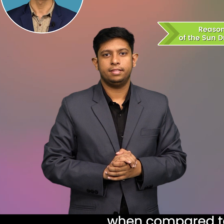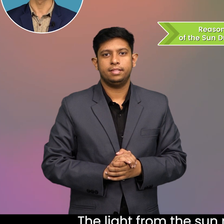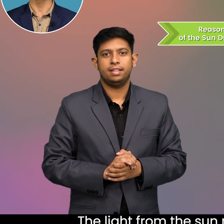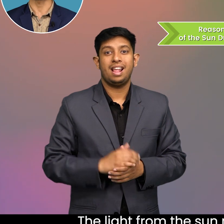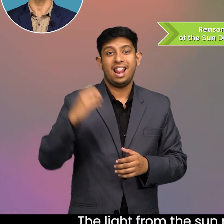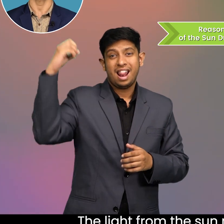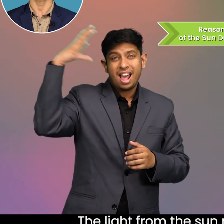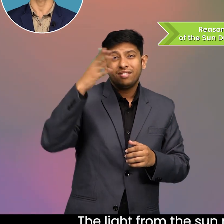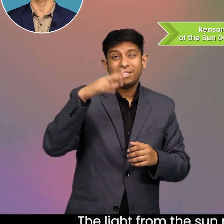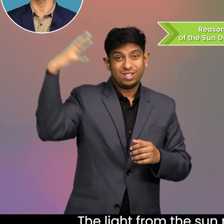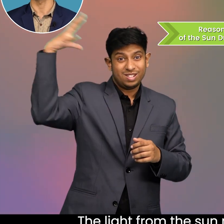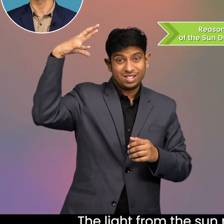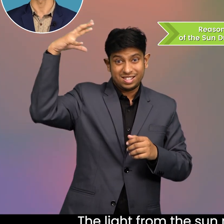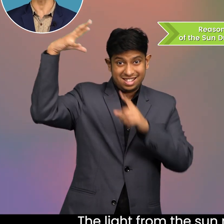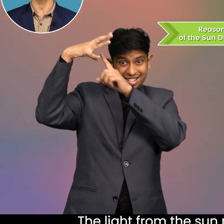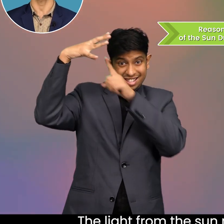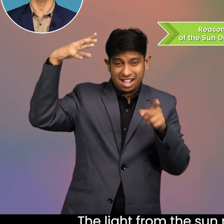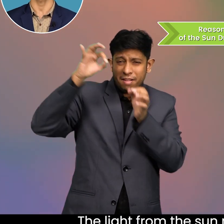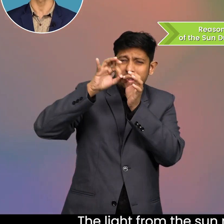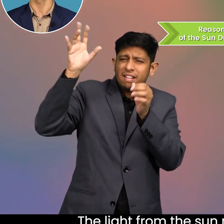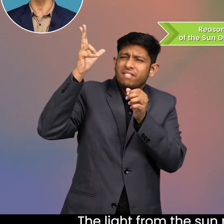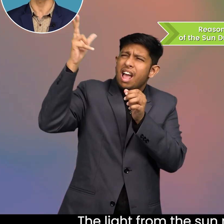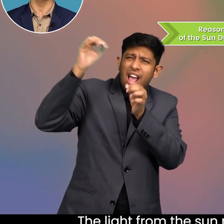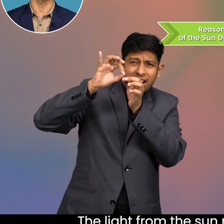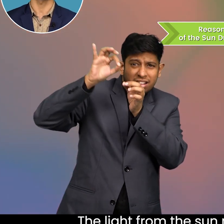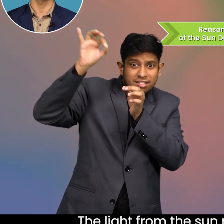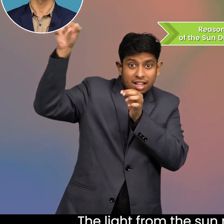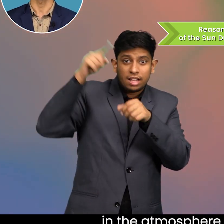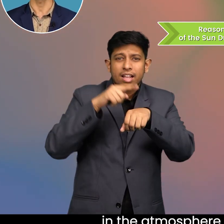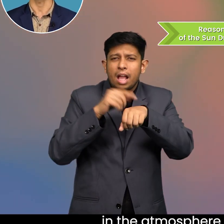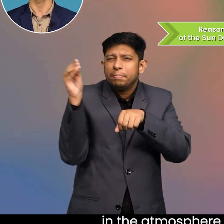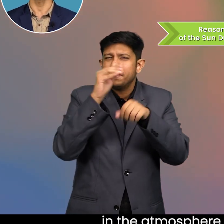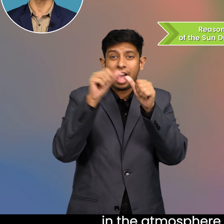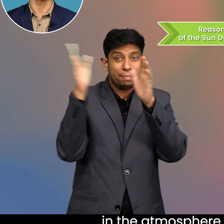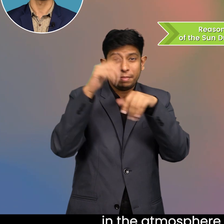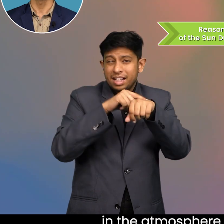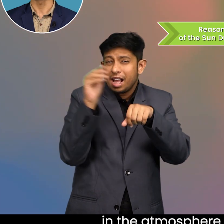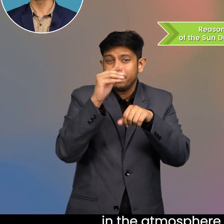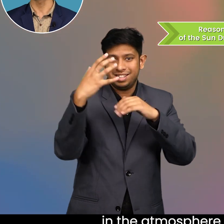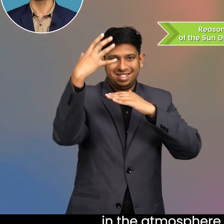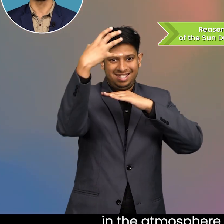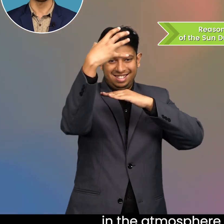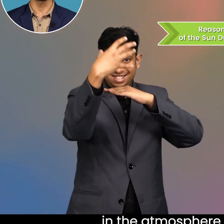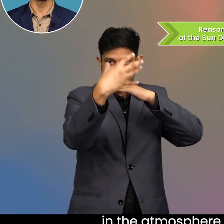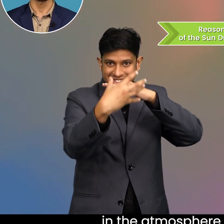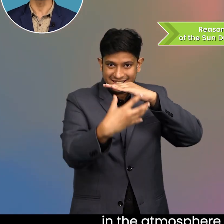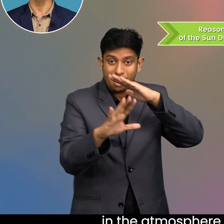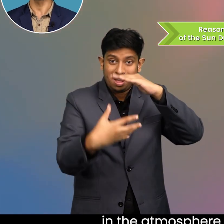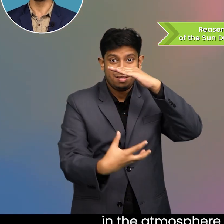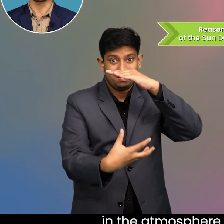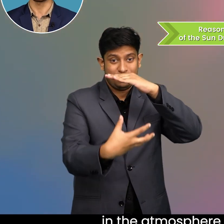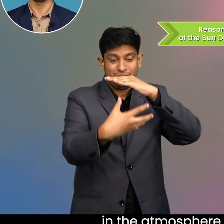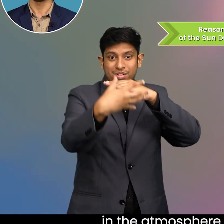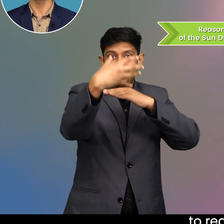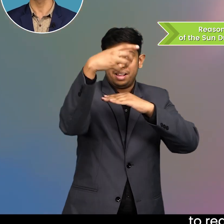The light from the sun needs to travel more distance in the atmosphere during sunrise and